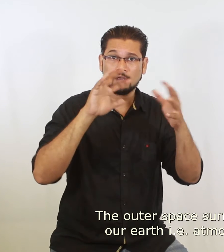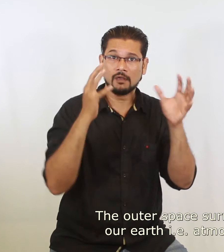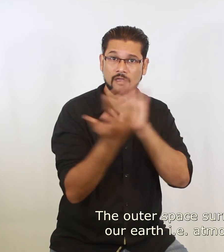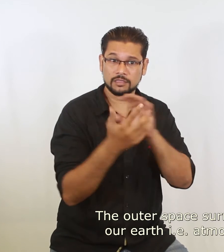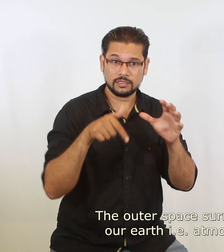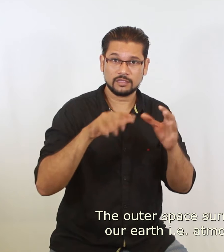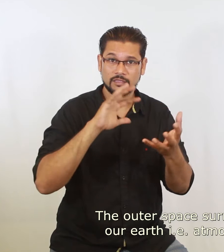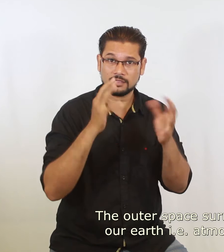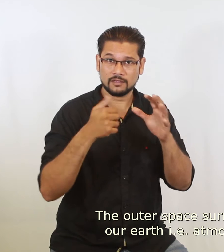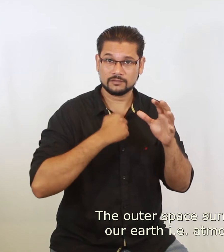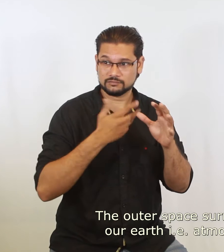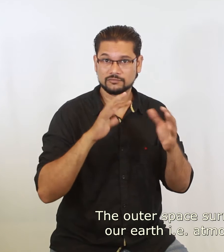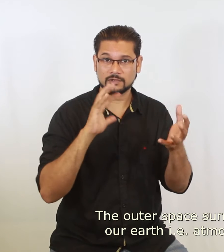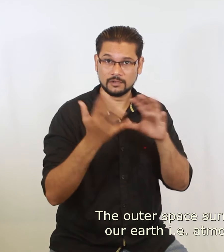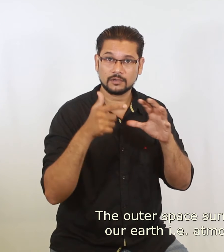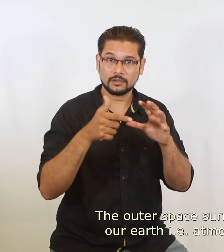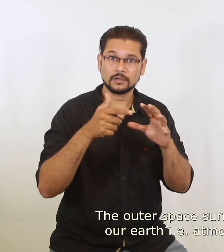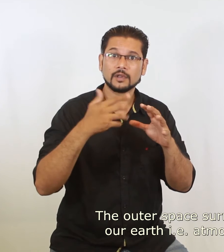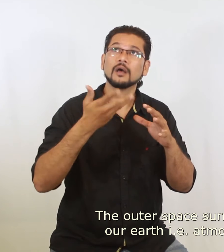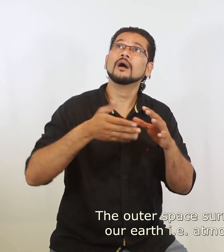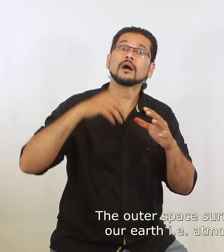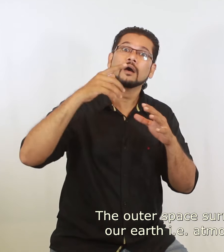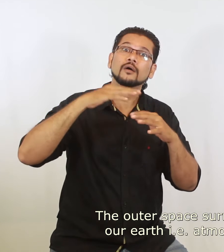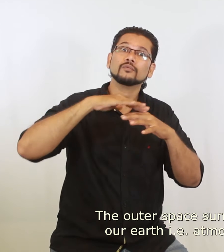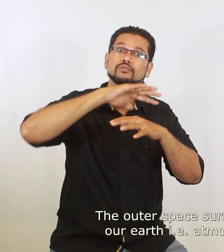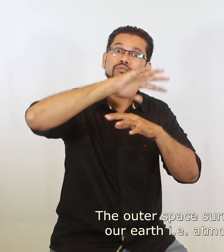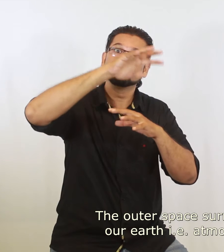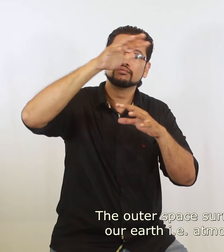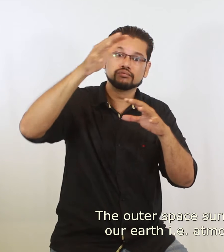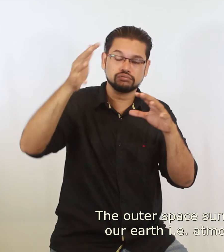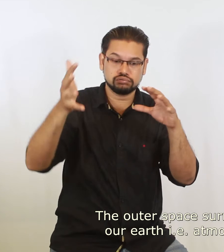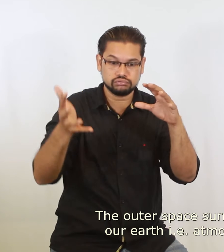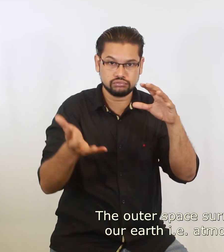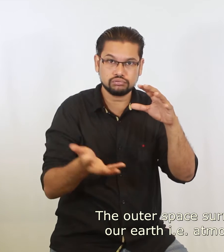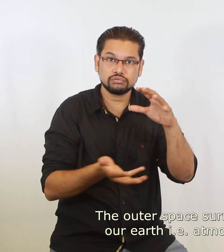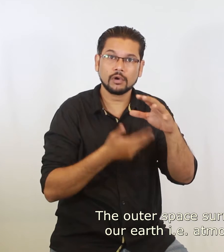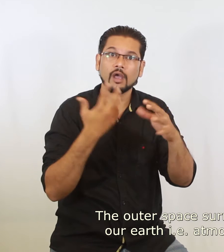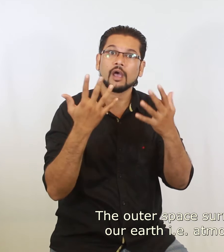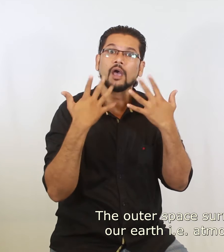The outer space surrounding our Earth, that is, atmosphere,